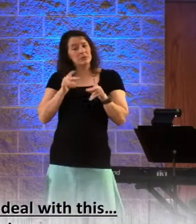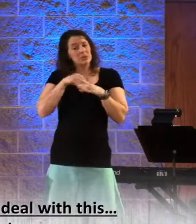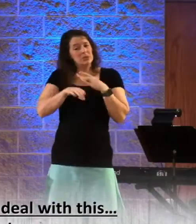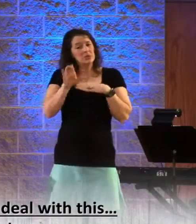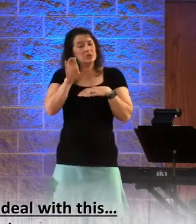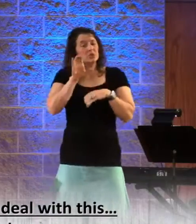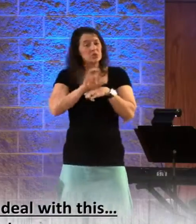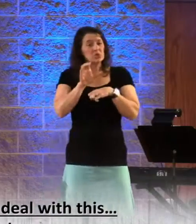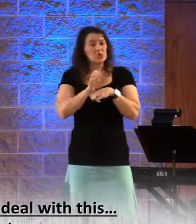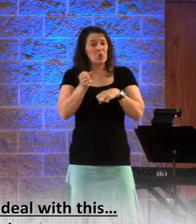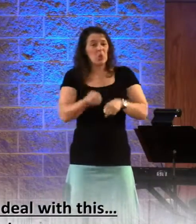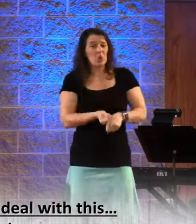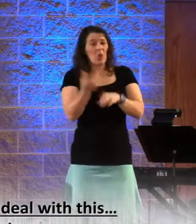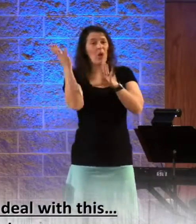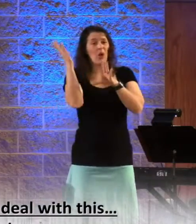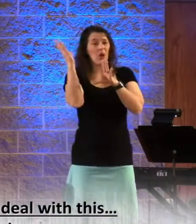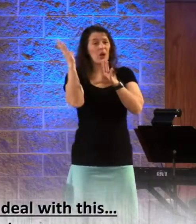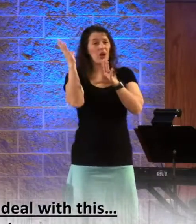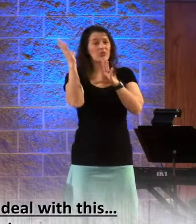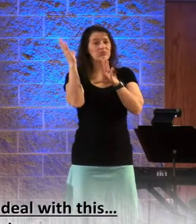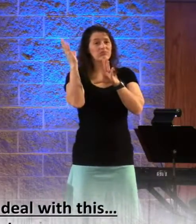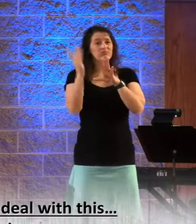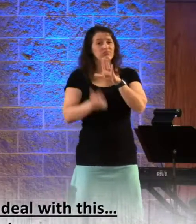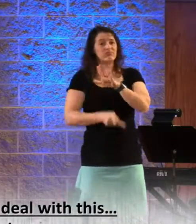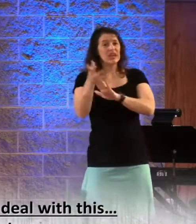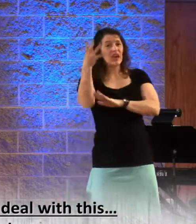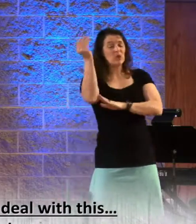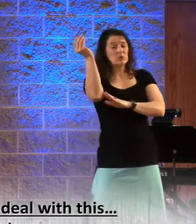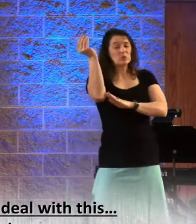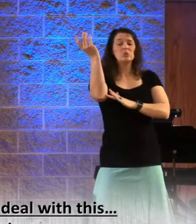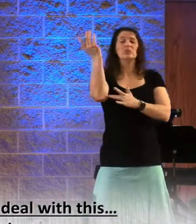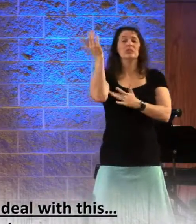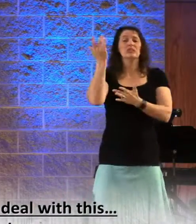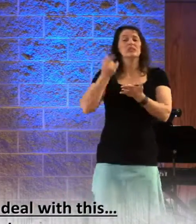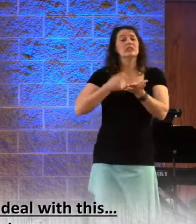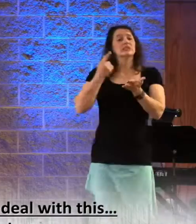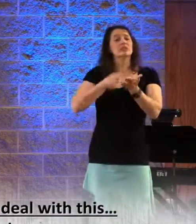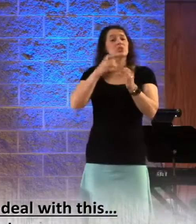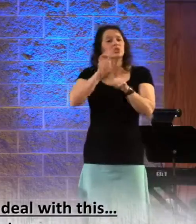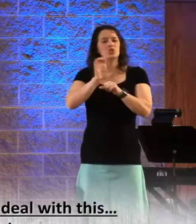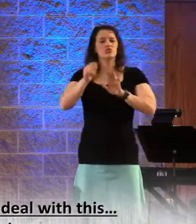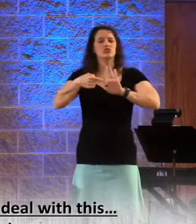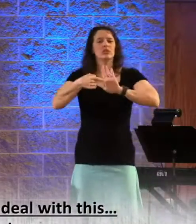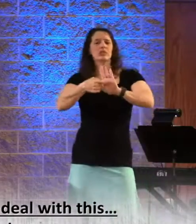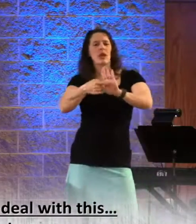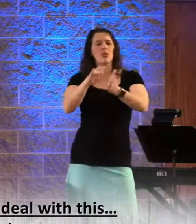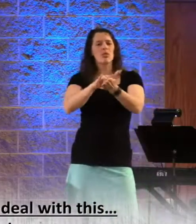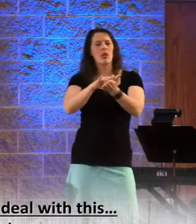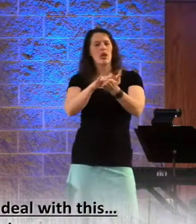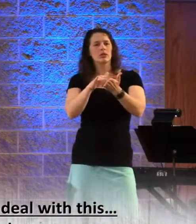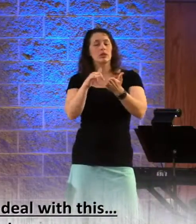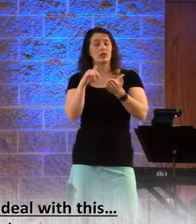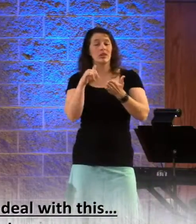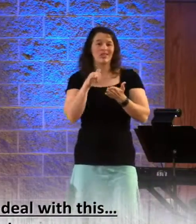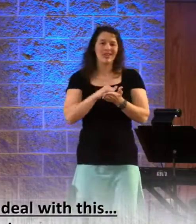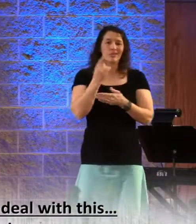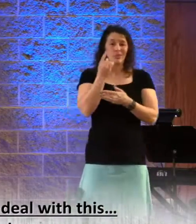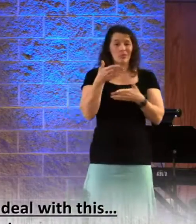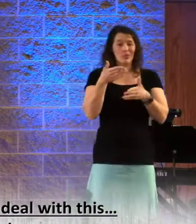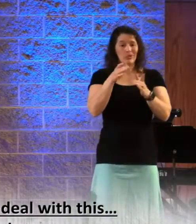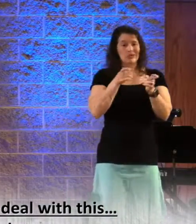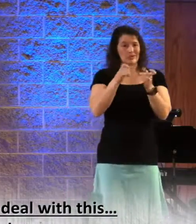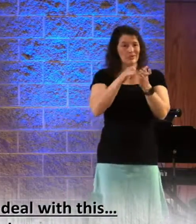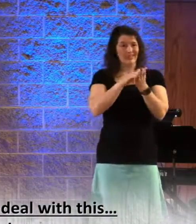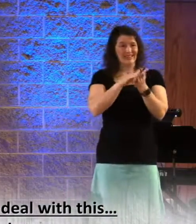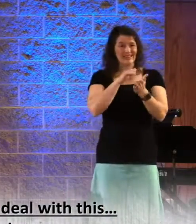heap. And sometimes the church makes an example of them. It's just one way to deal with it. I don't think it's the right way. But